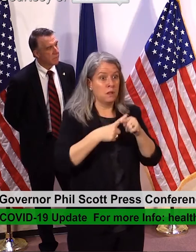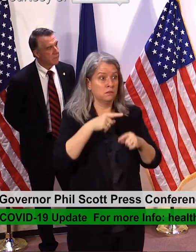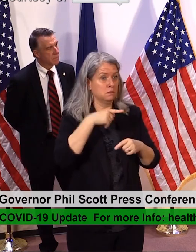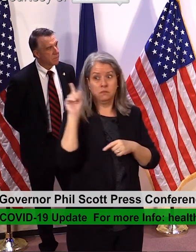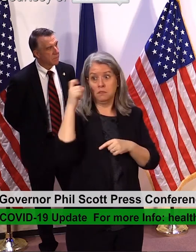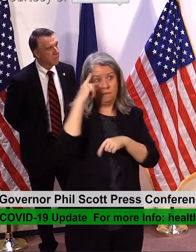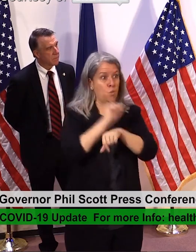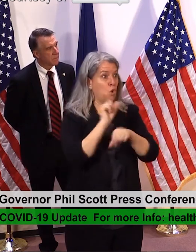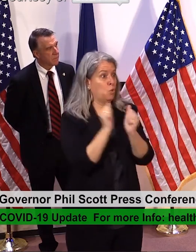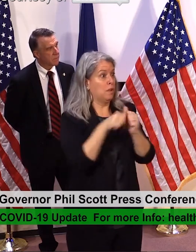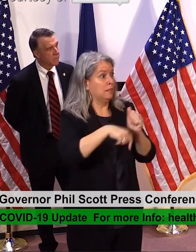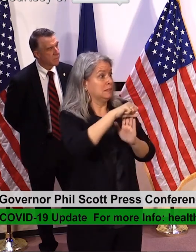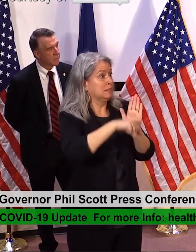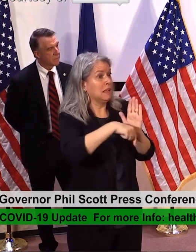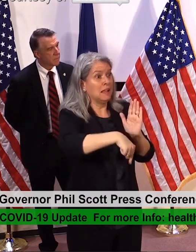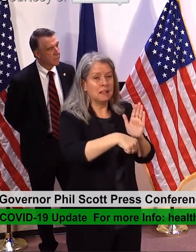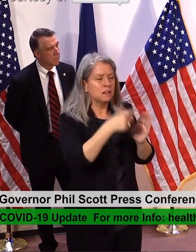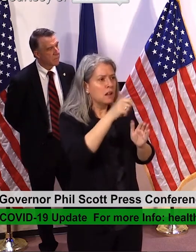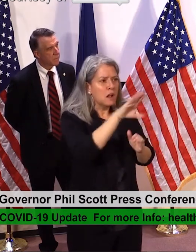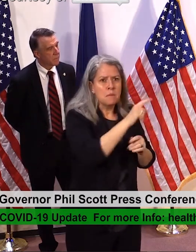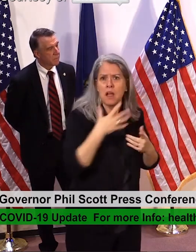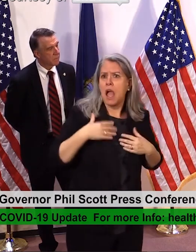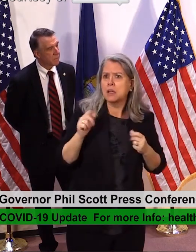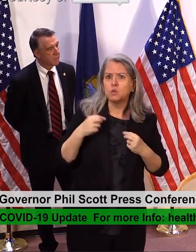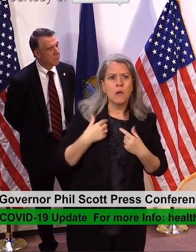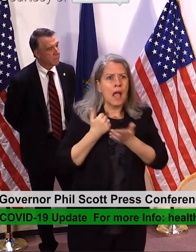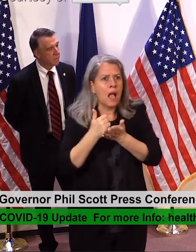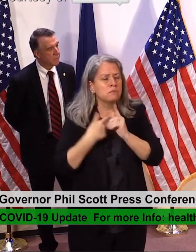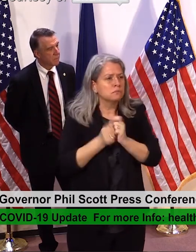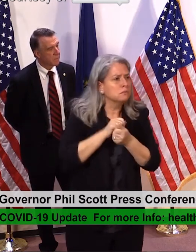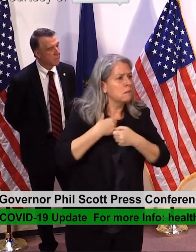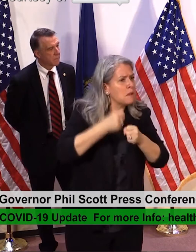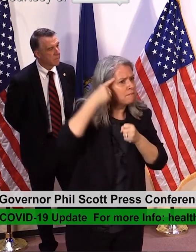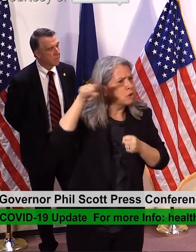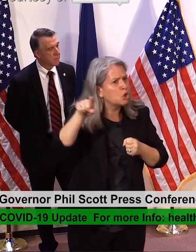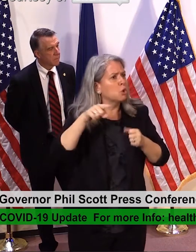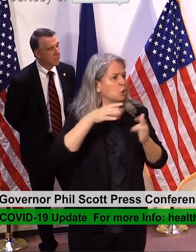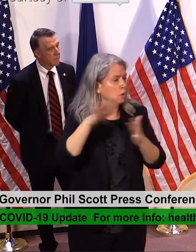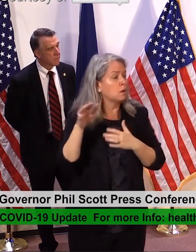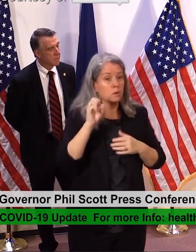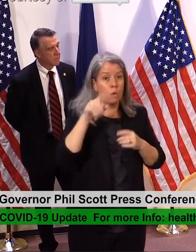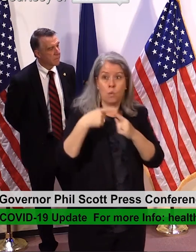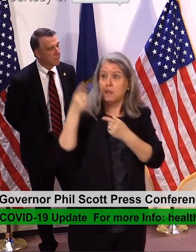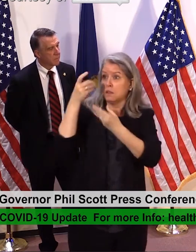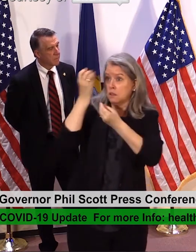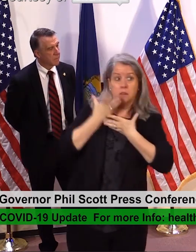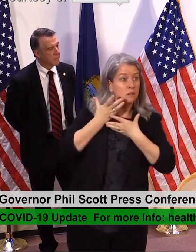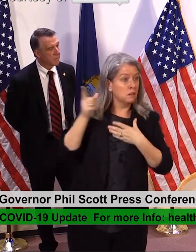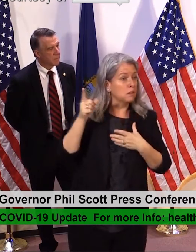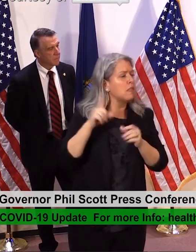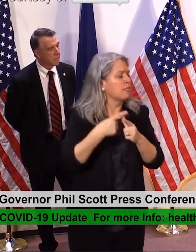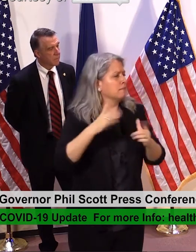have even asked questions about what they could do. And once we get this more direct and specific guidance, I think it